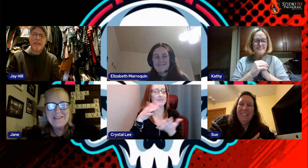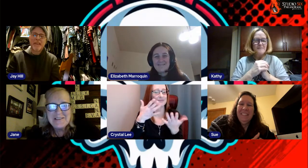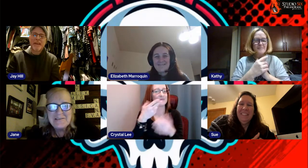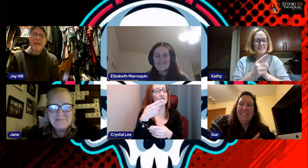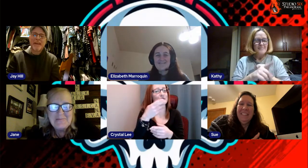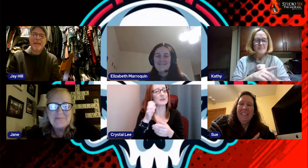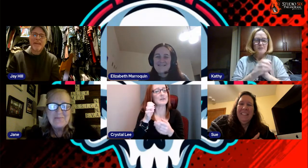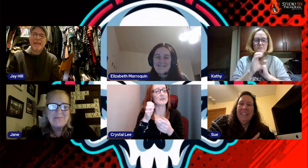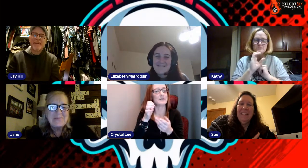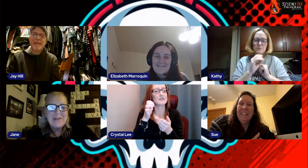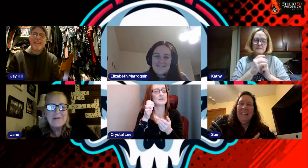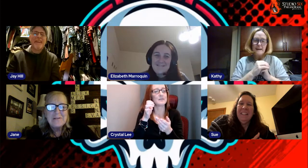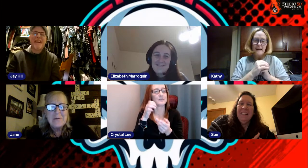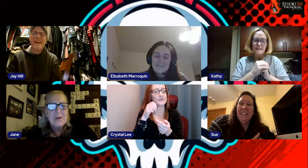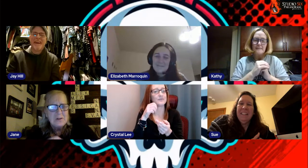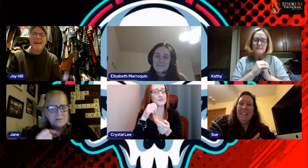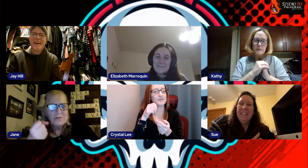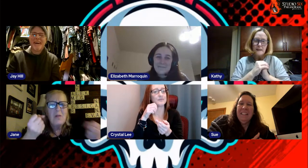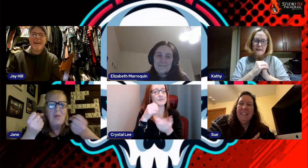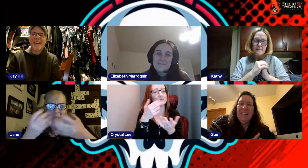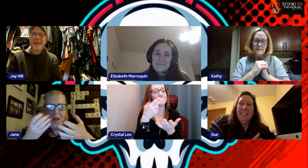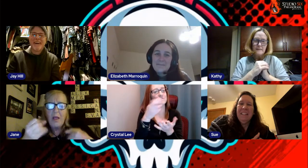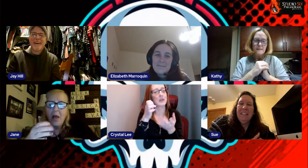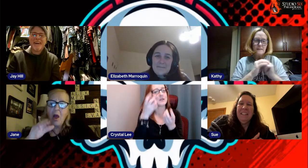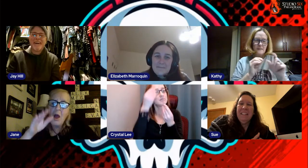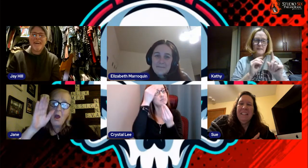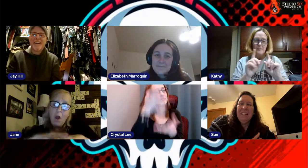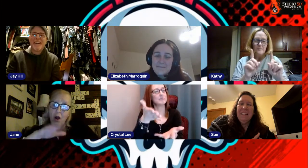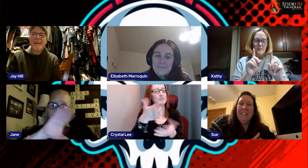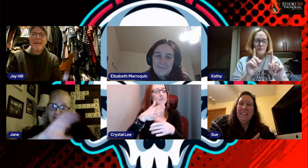feet. So Chris wanted to add. So he,